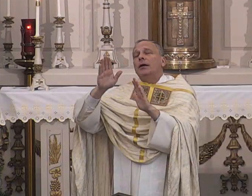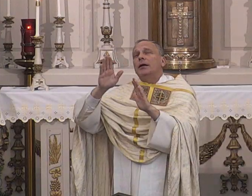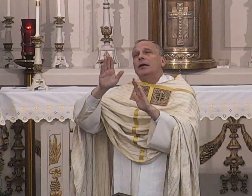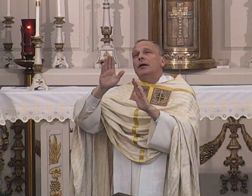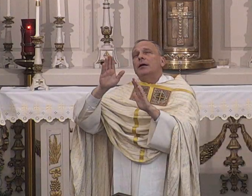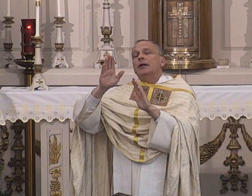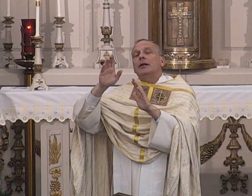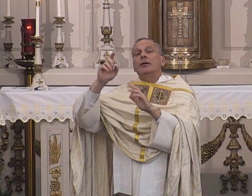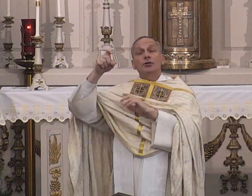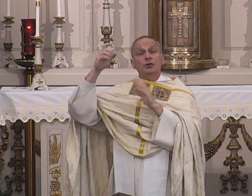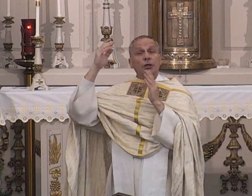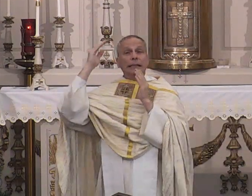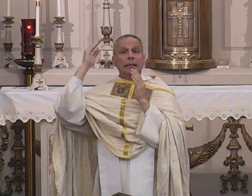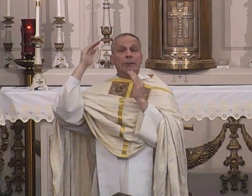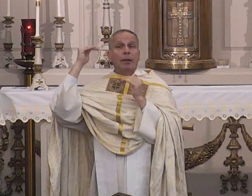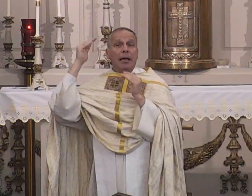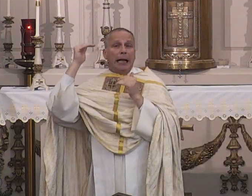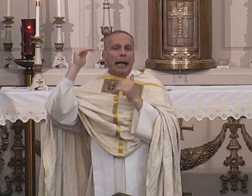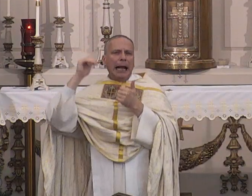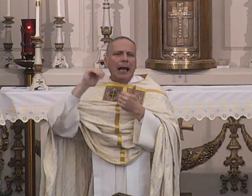that works.